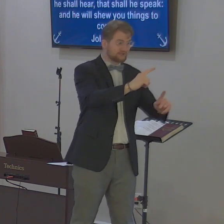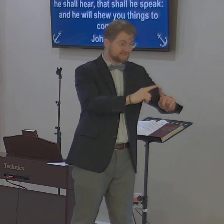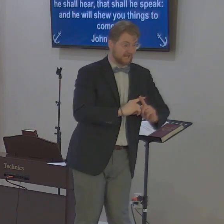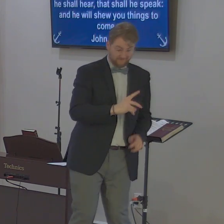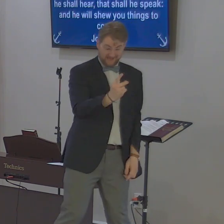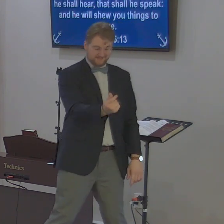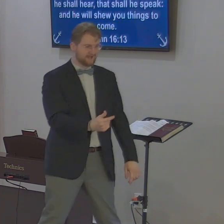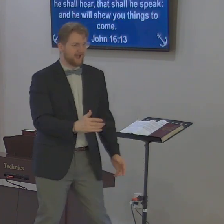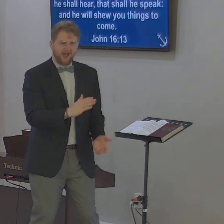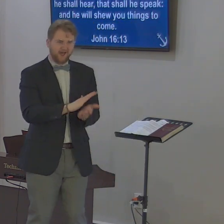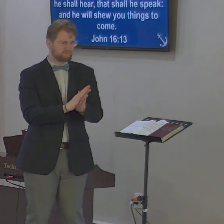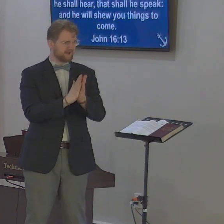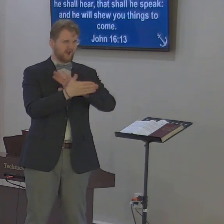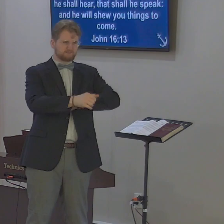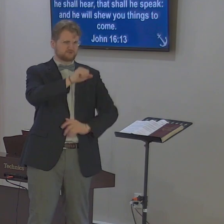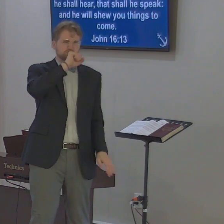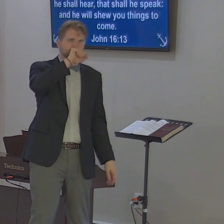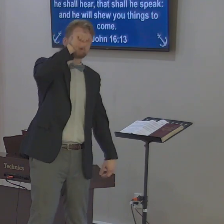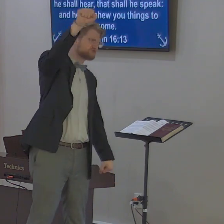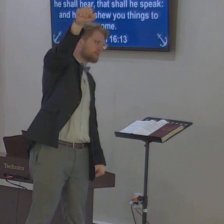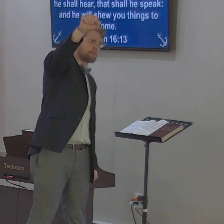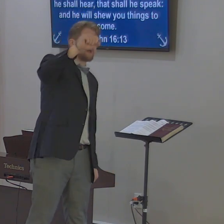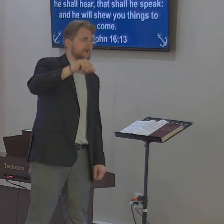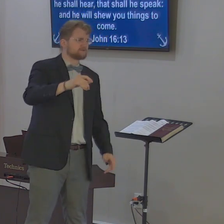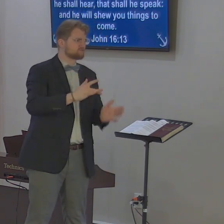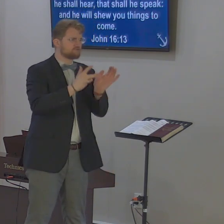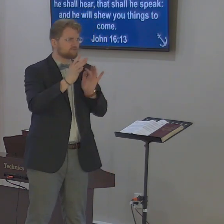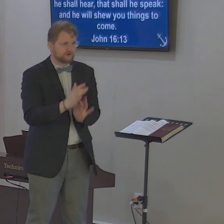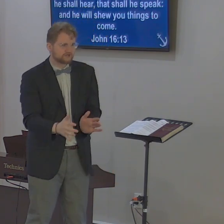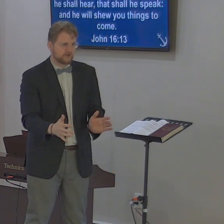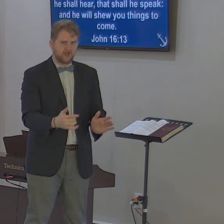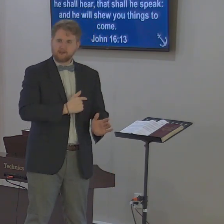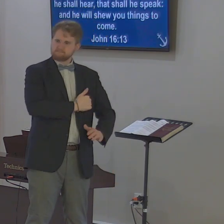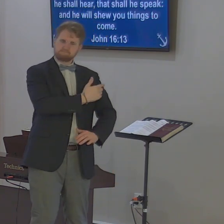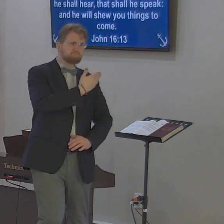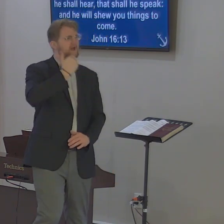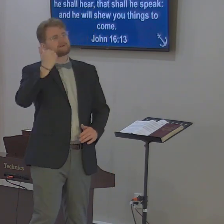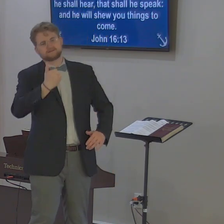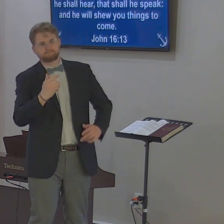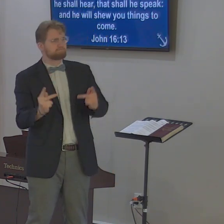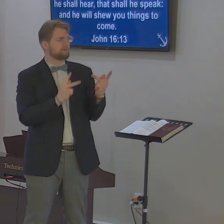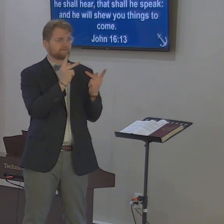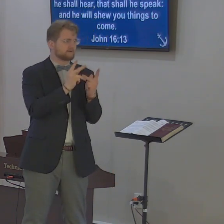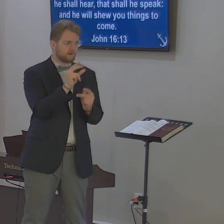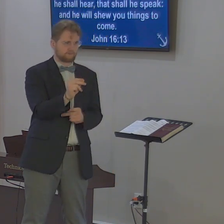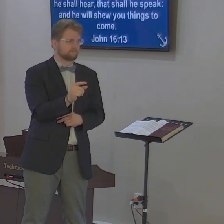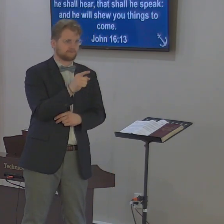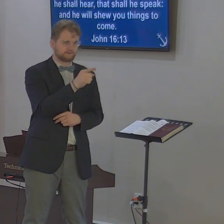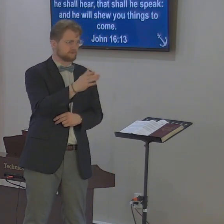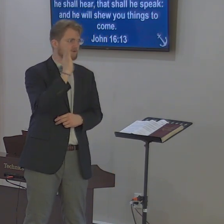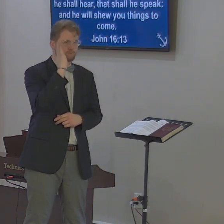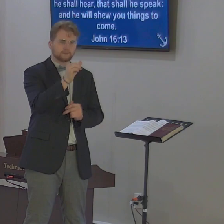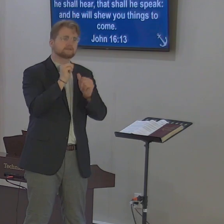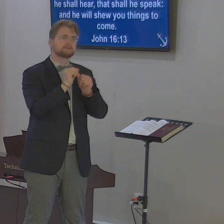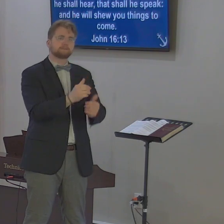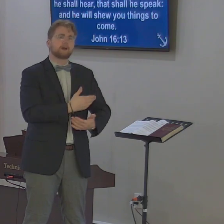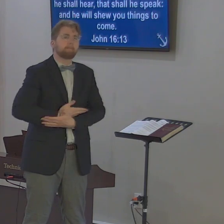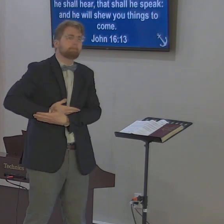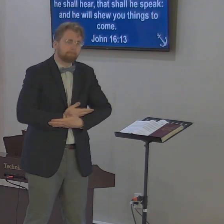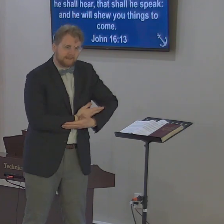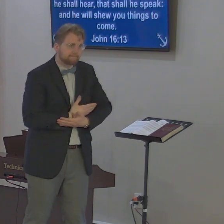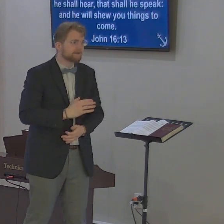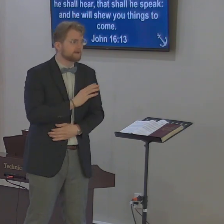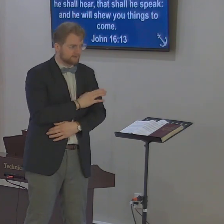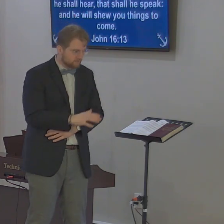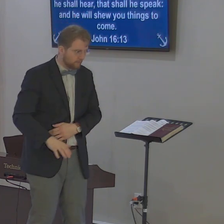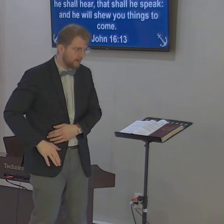right? I'll tell you this, when you get saved and you do this, you're still going to be a babe in Christ. There's going to be something in you that says